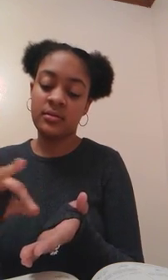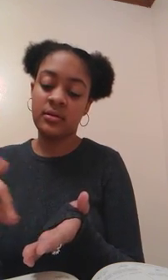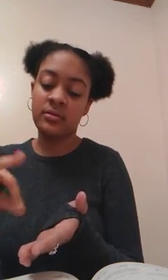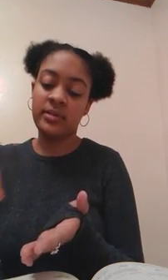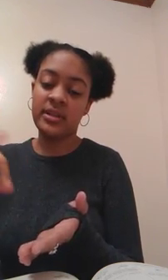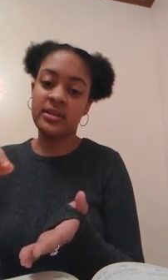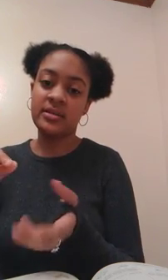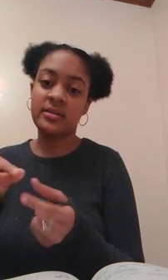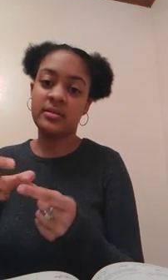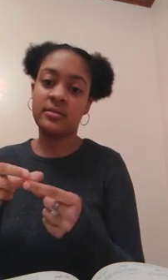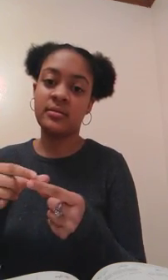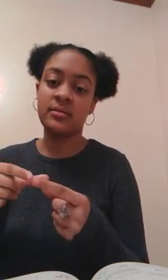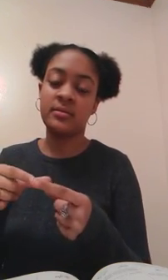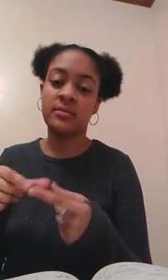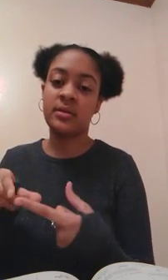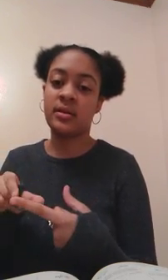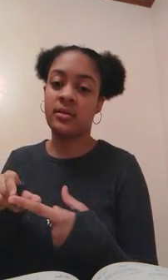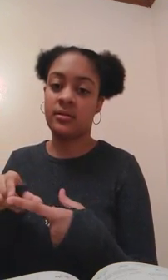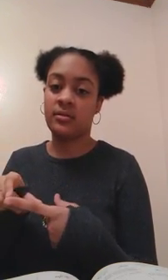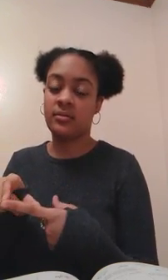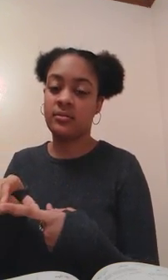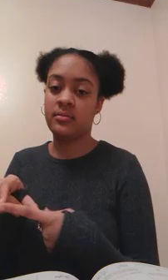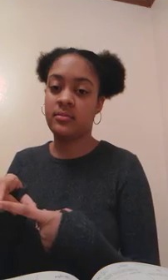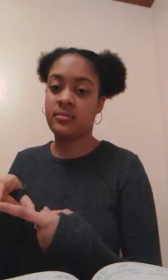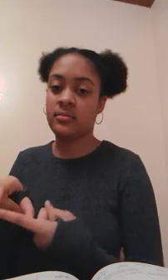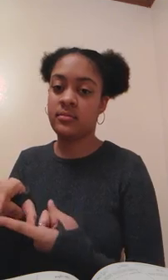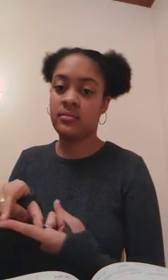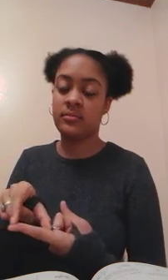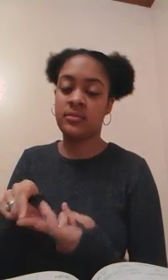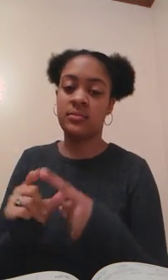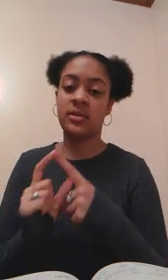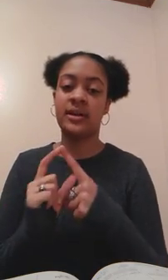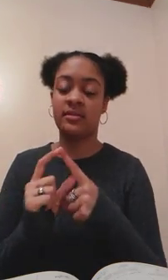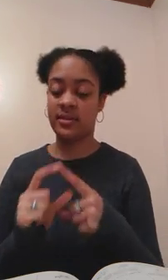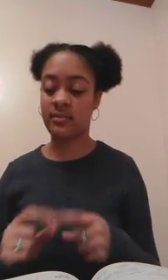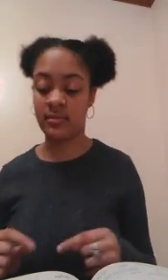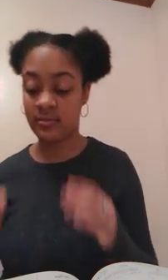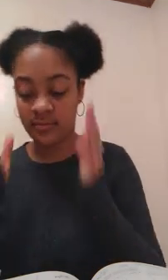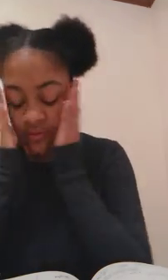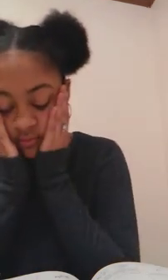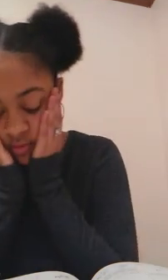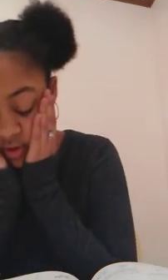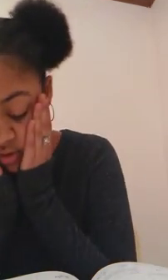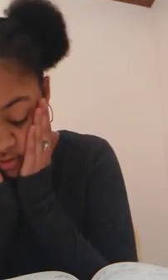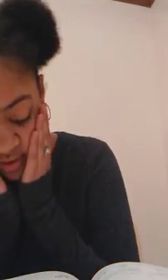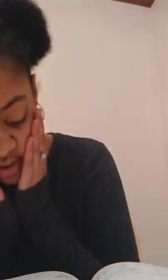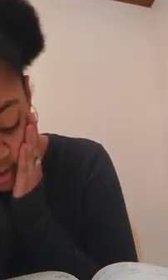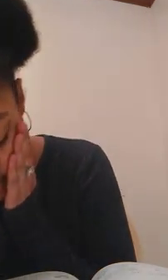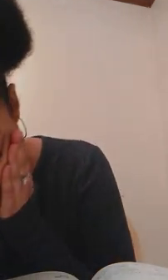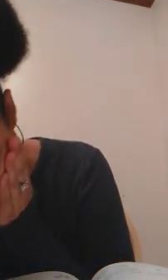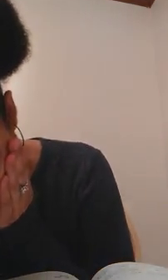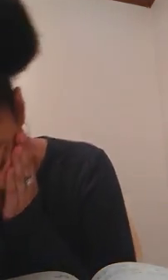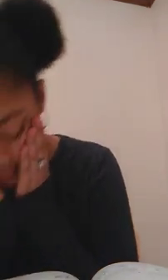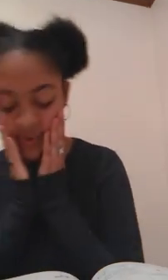they're doing this, and then something like, I don't know. What am I? Oh my god. I'm so